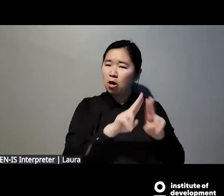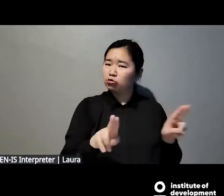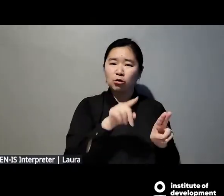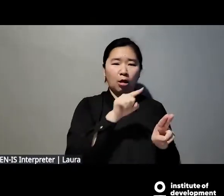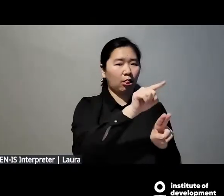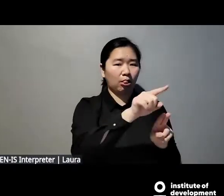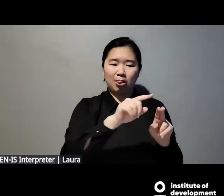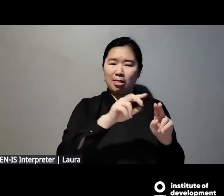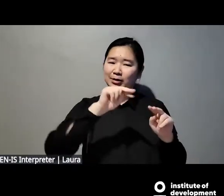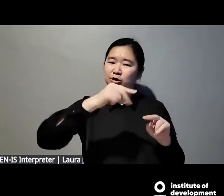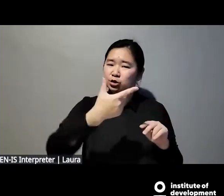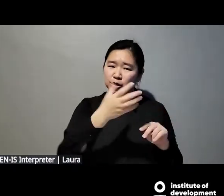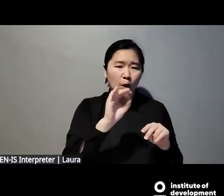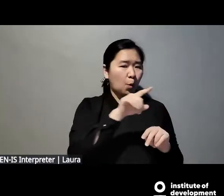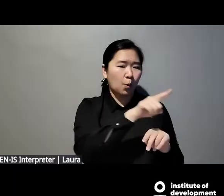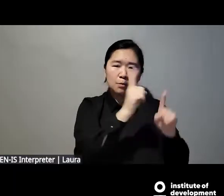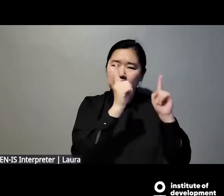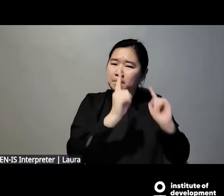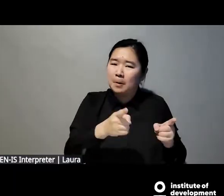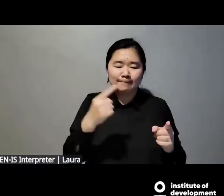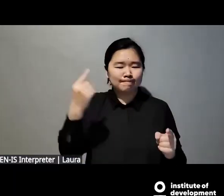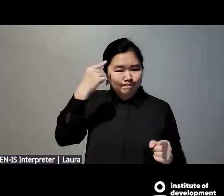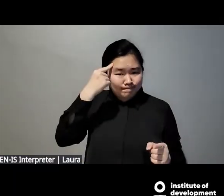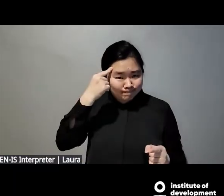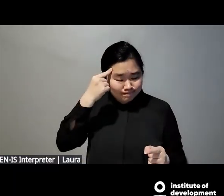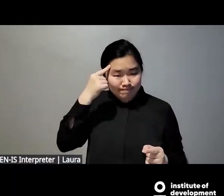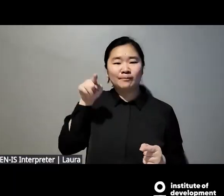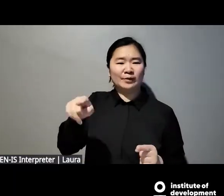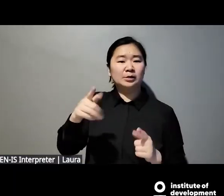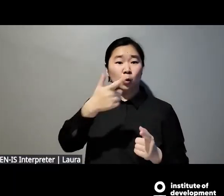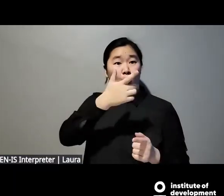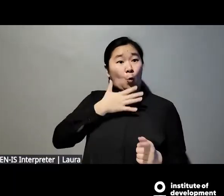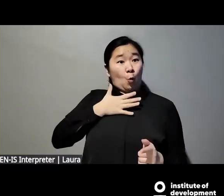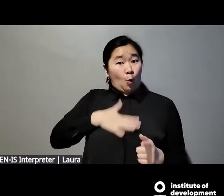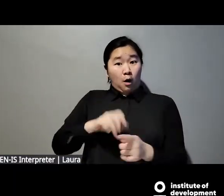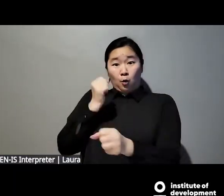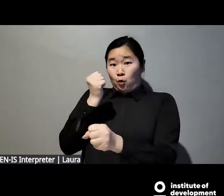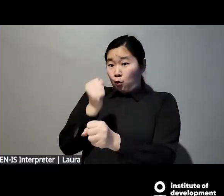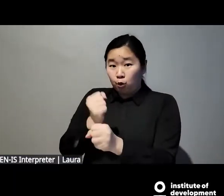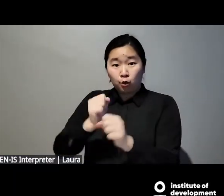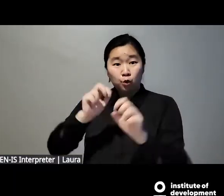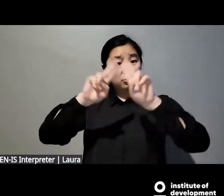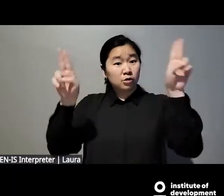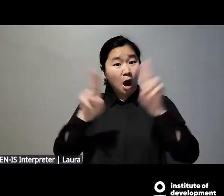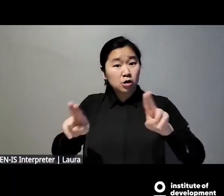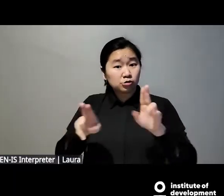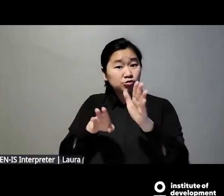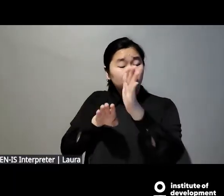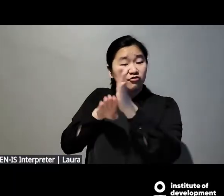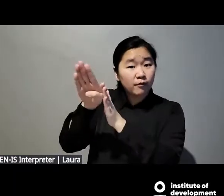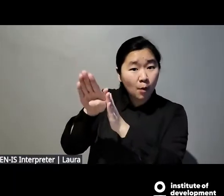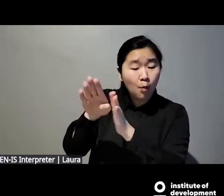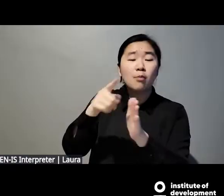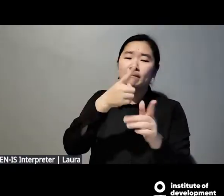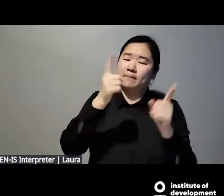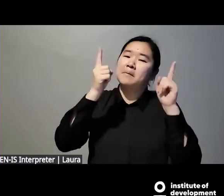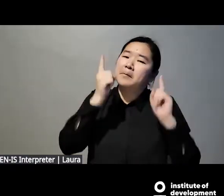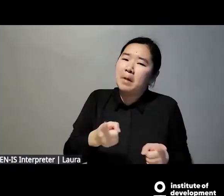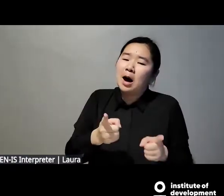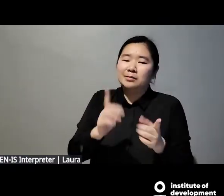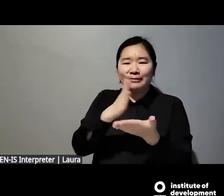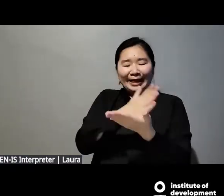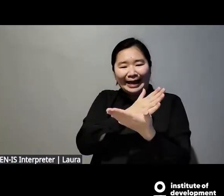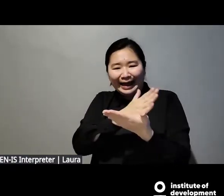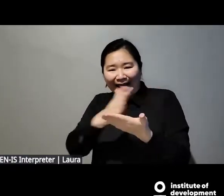to effectively uphold the systems that are being created in their community that they've contributed